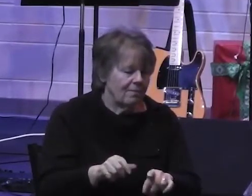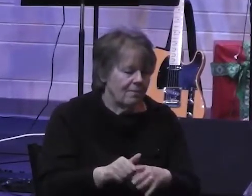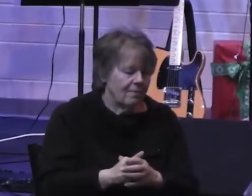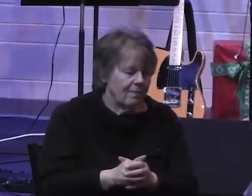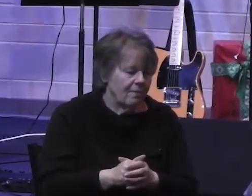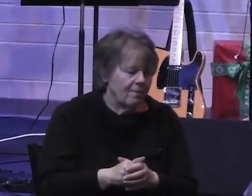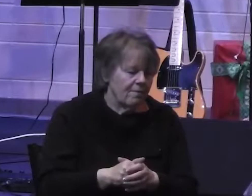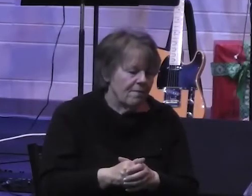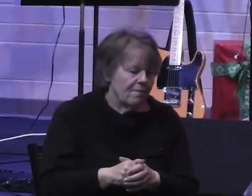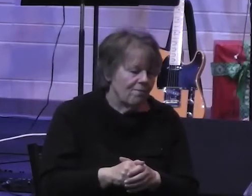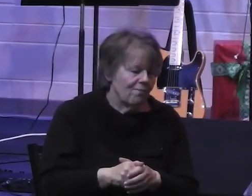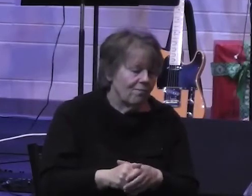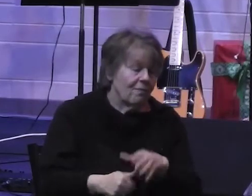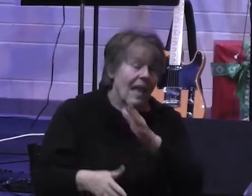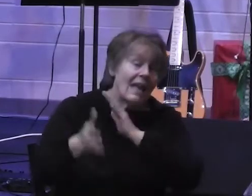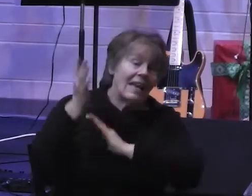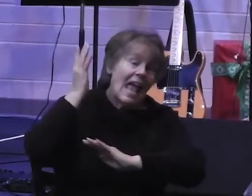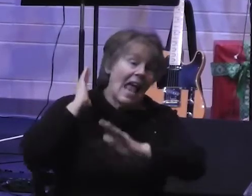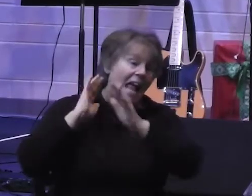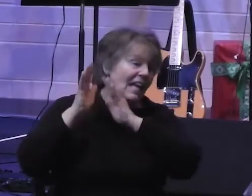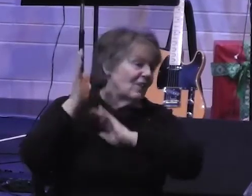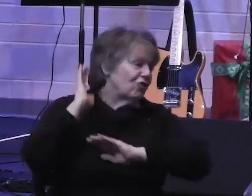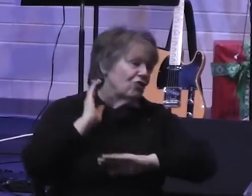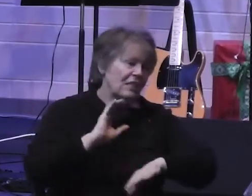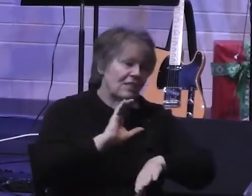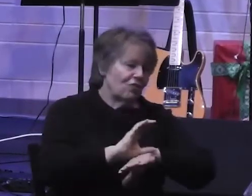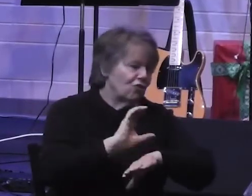The ancient church teacher,